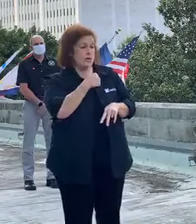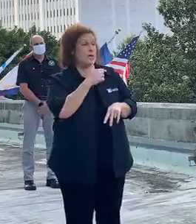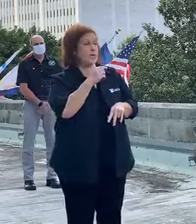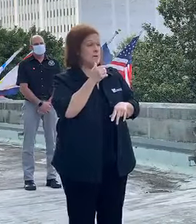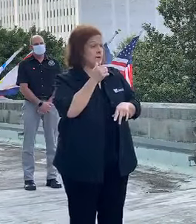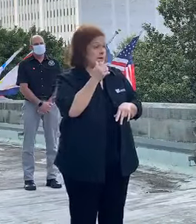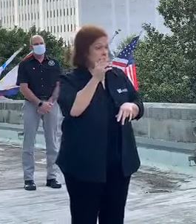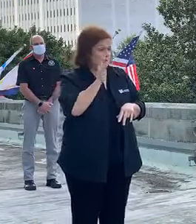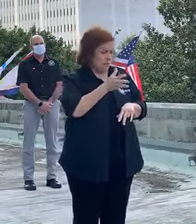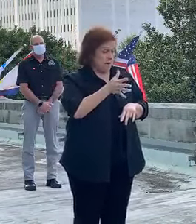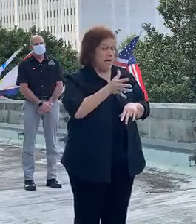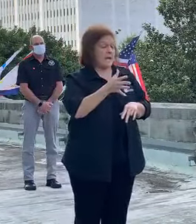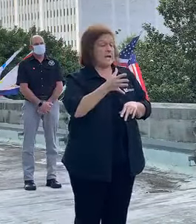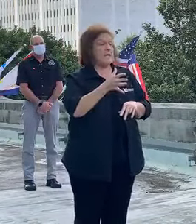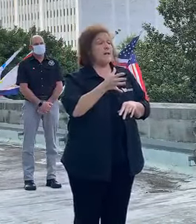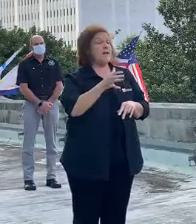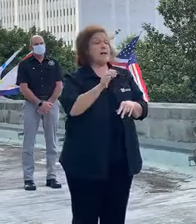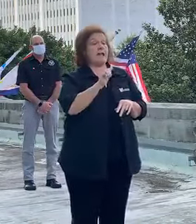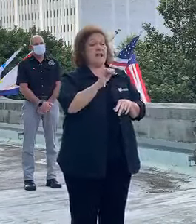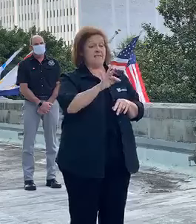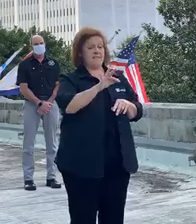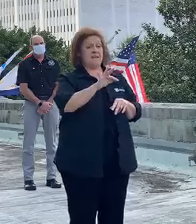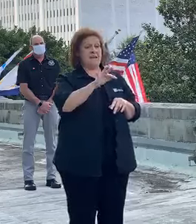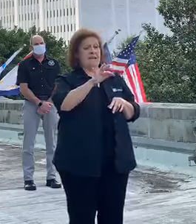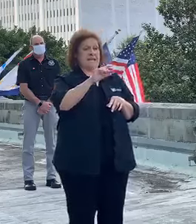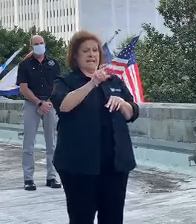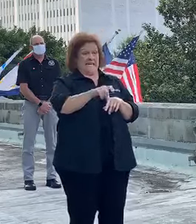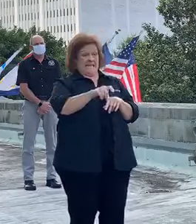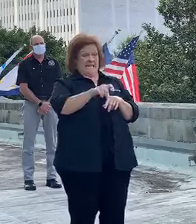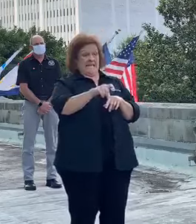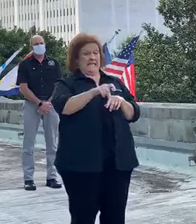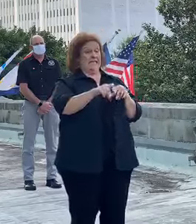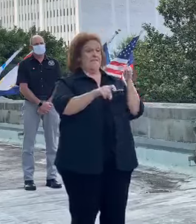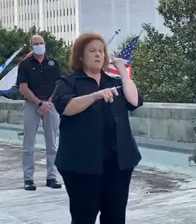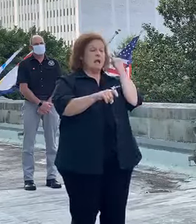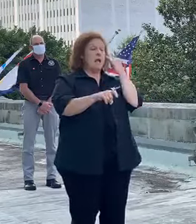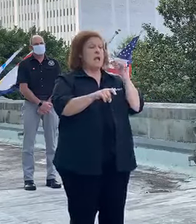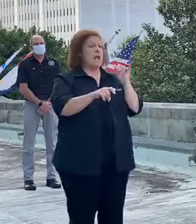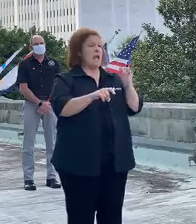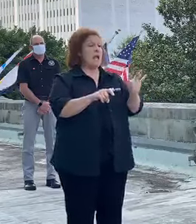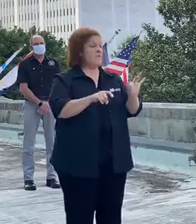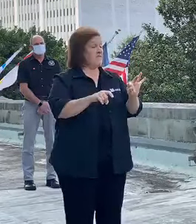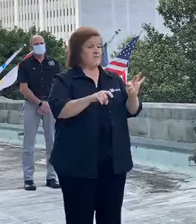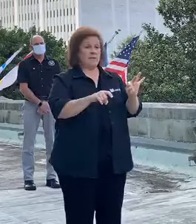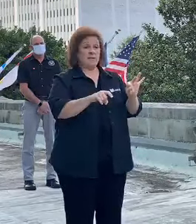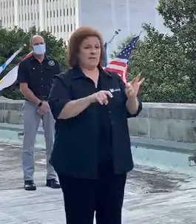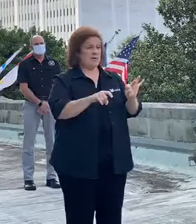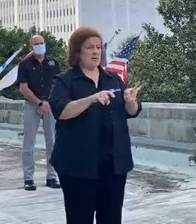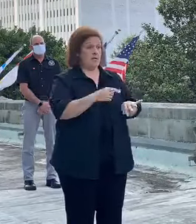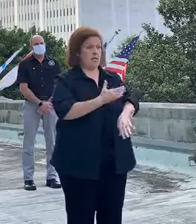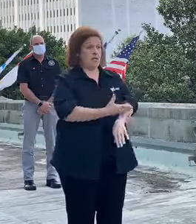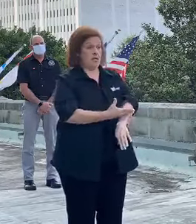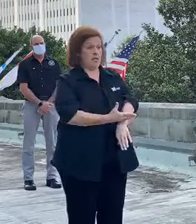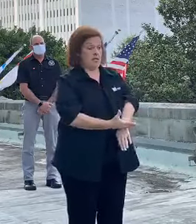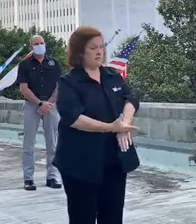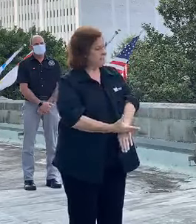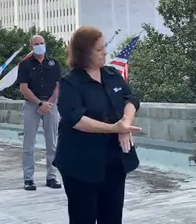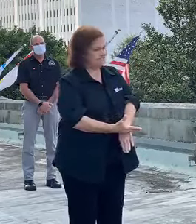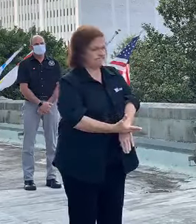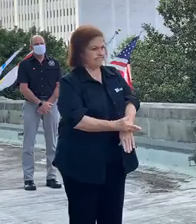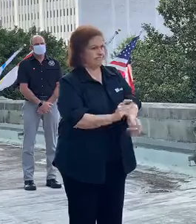reinstate restrictions if needed, if the trends go in an unfavorable direction. Remember